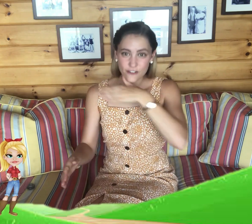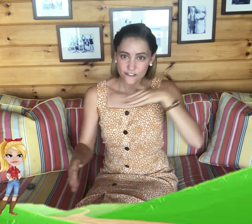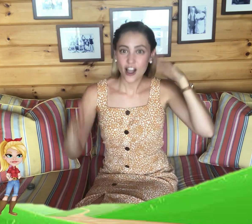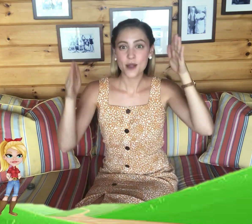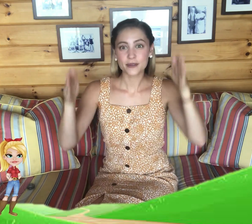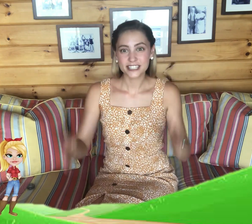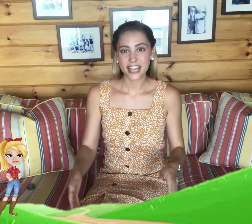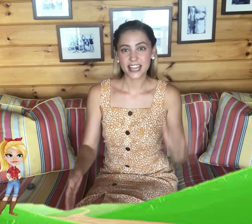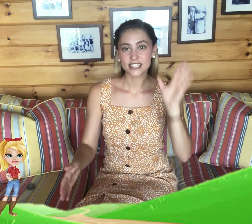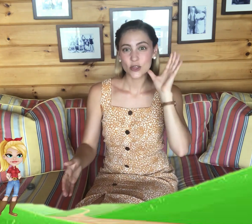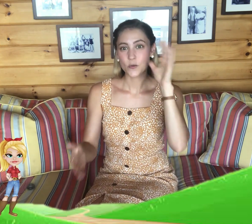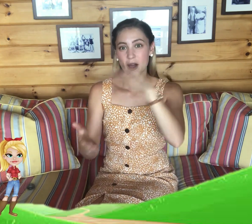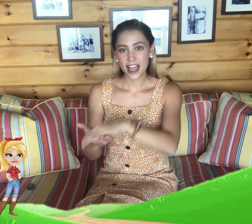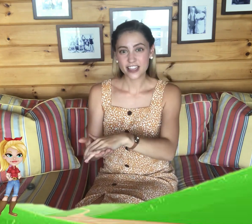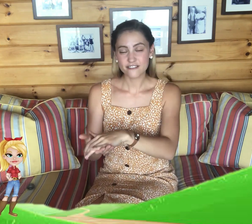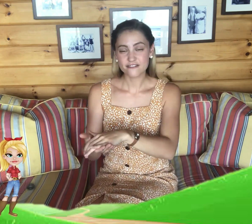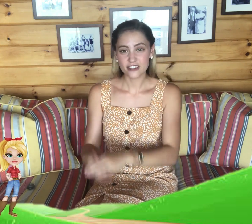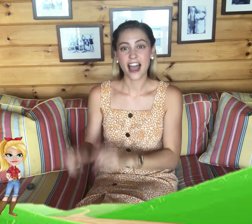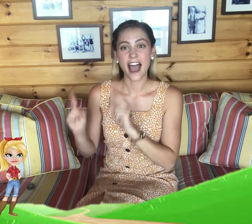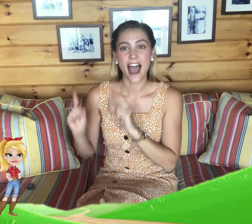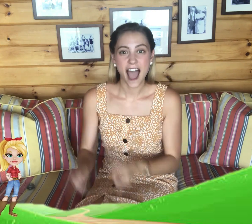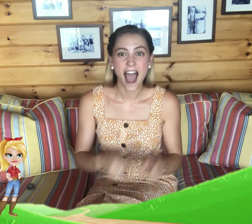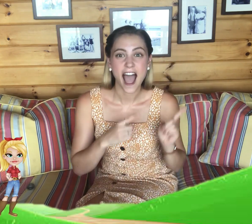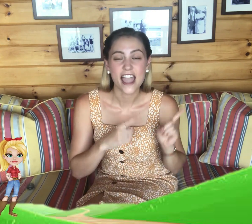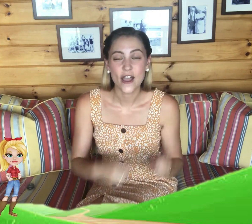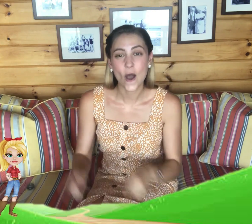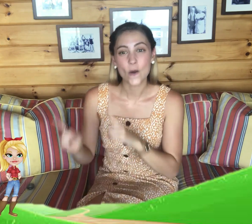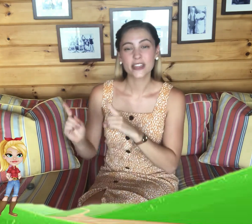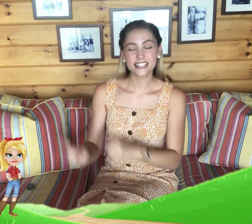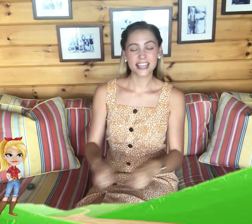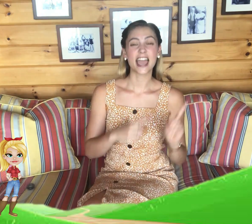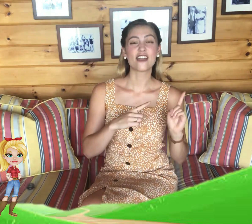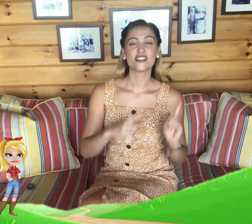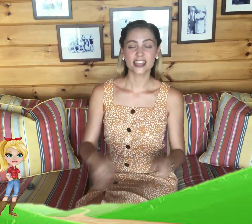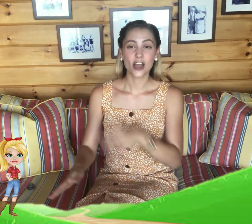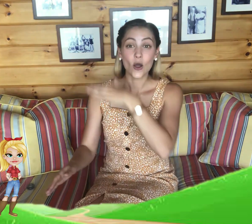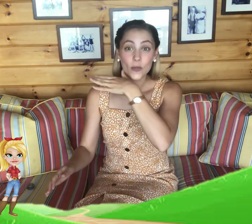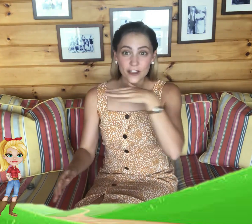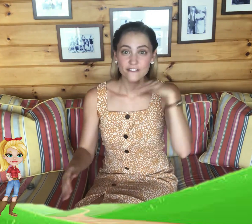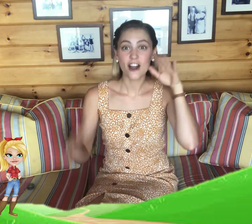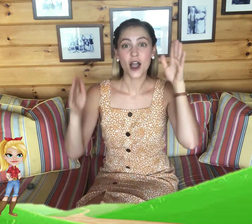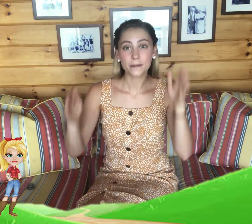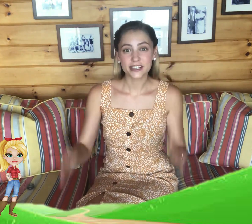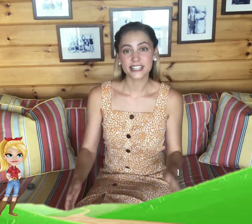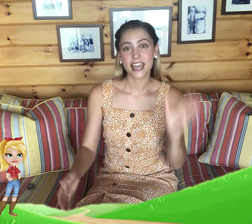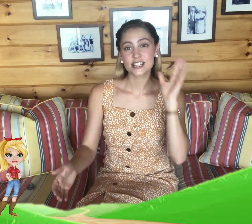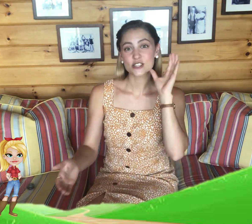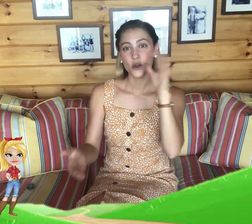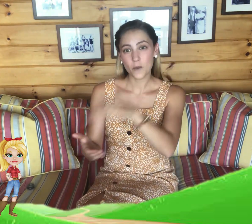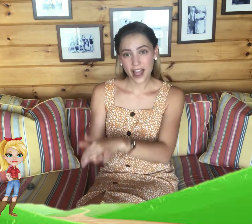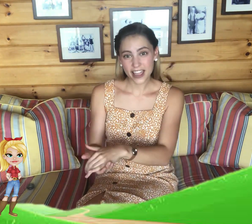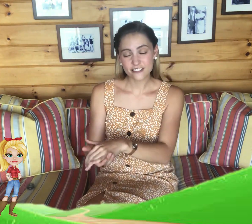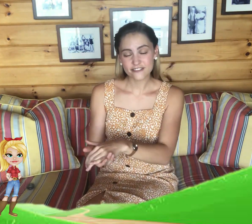Okay, my friends, now that we know all of our signs, let's sing today's super song. Follow along with me.